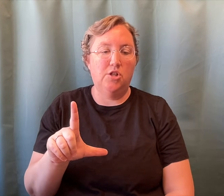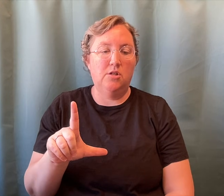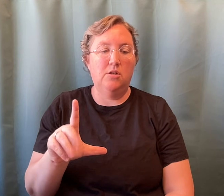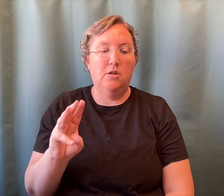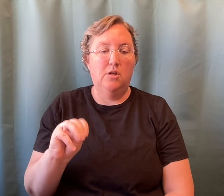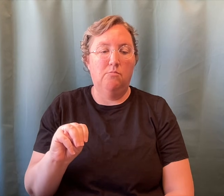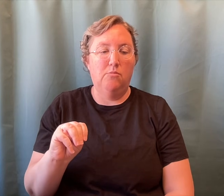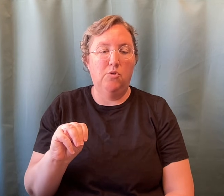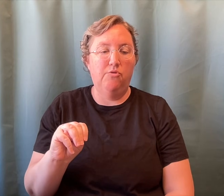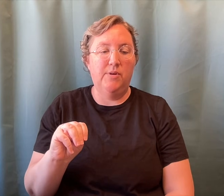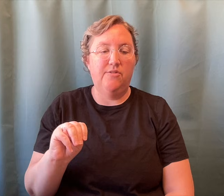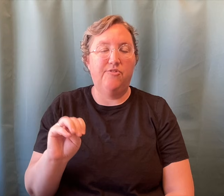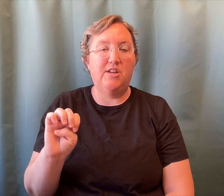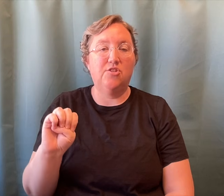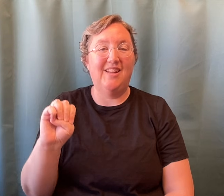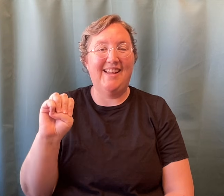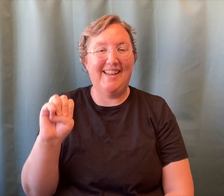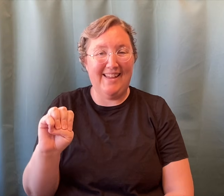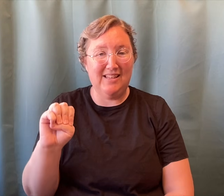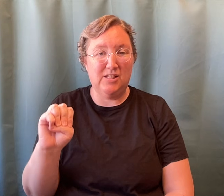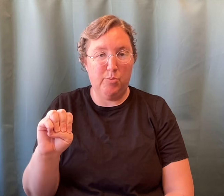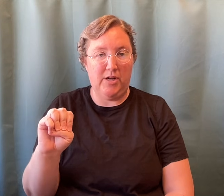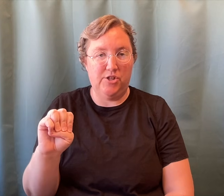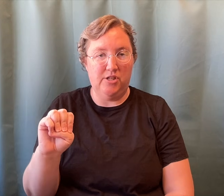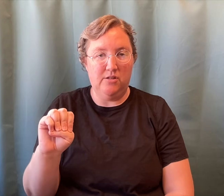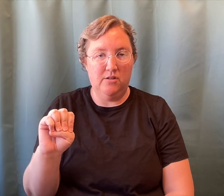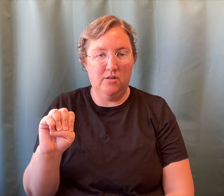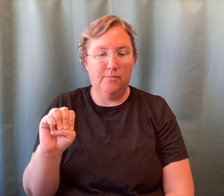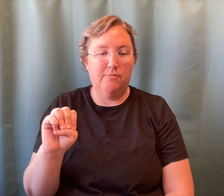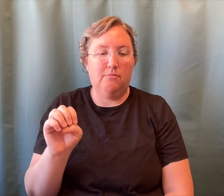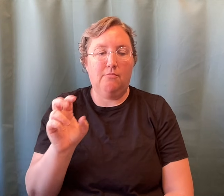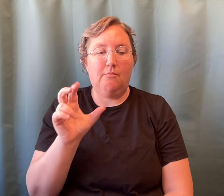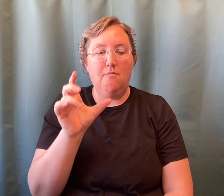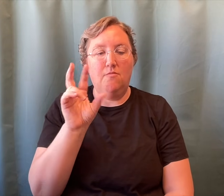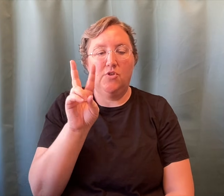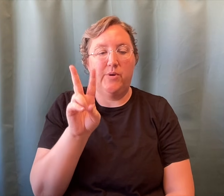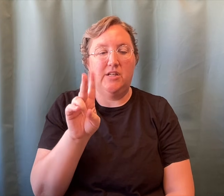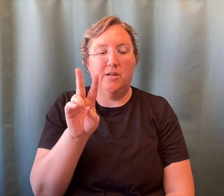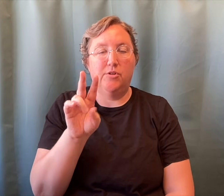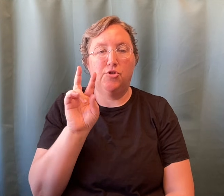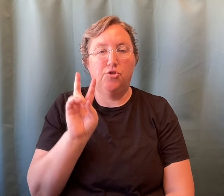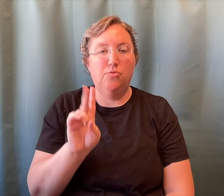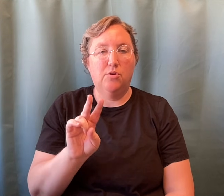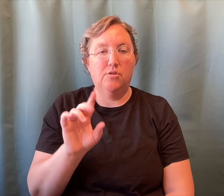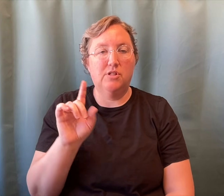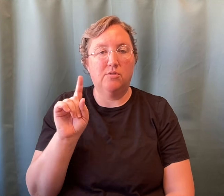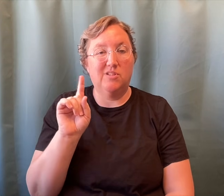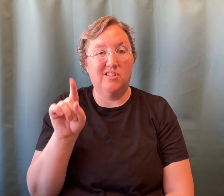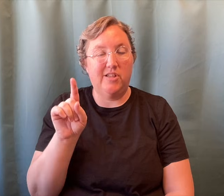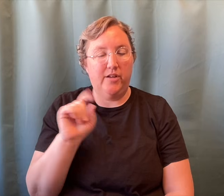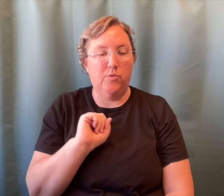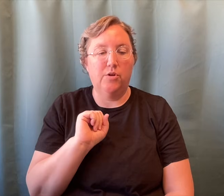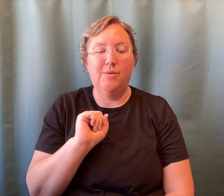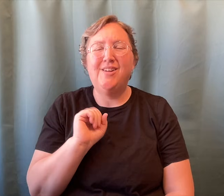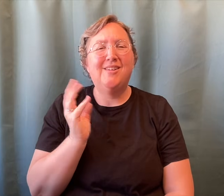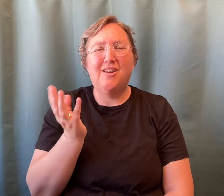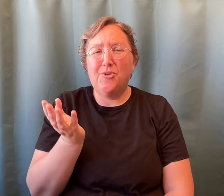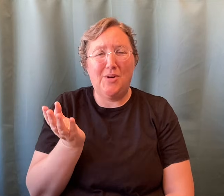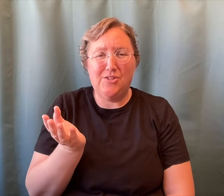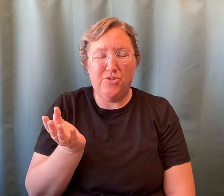location, movement, facial expression. So anytime there's 2 words, it's always the second word. Otherwise, there's no